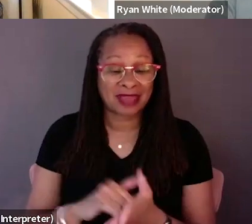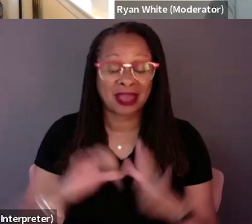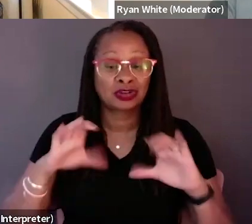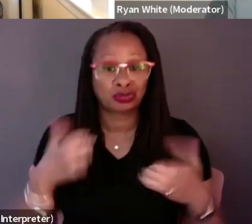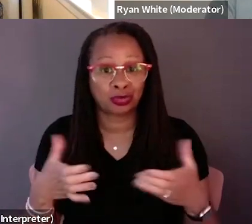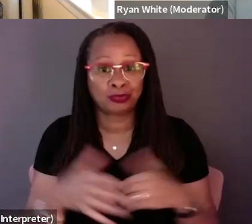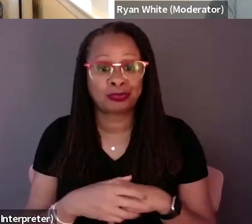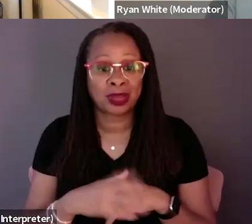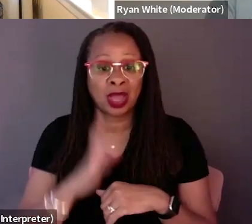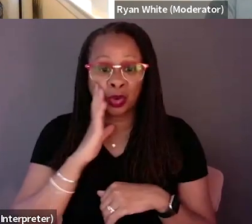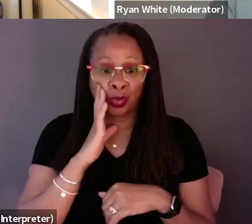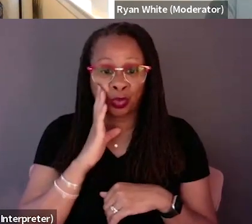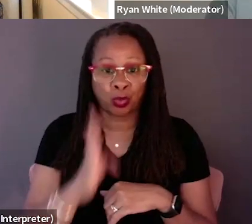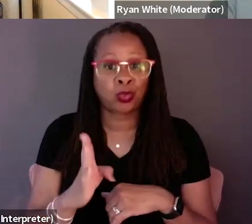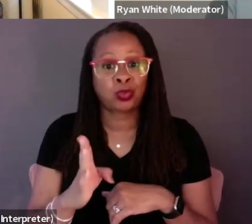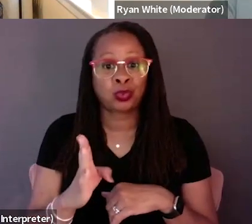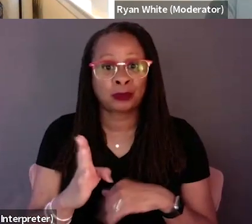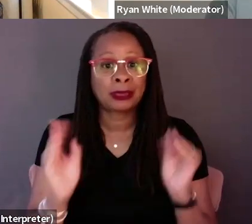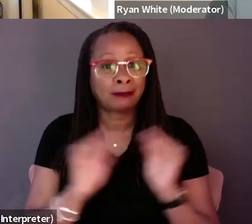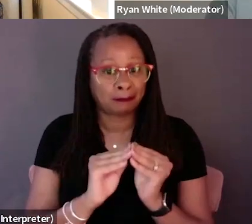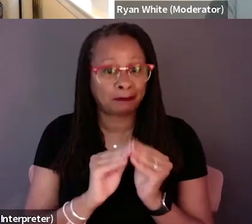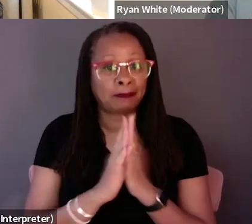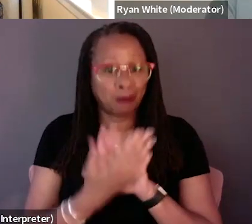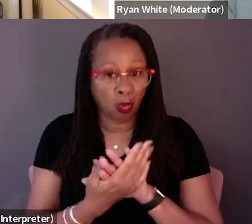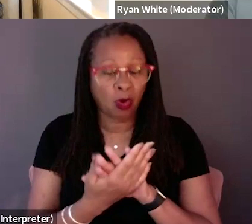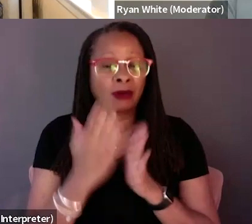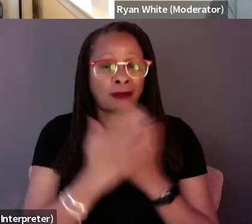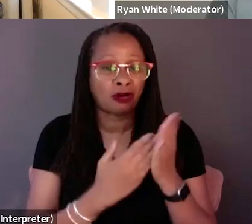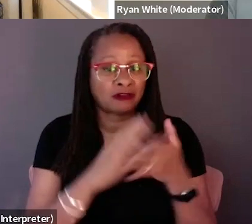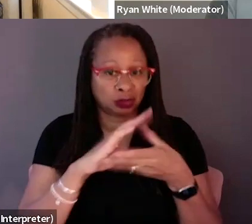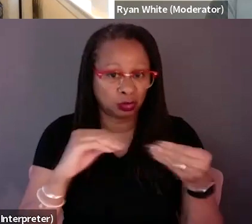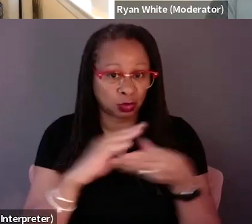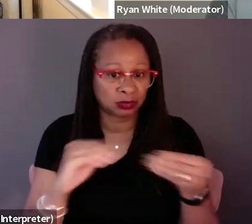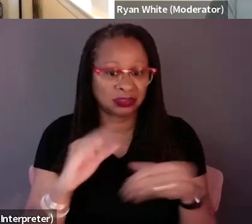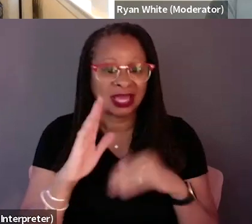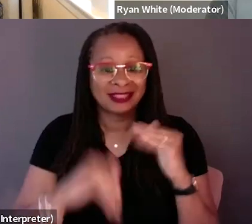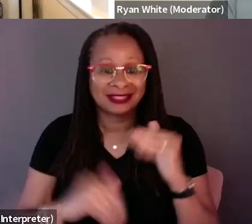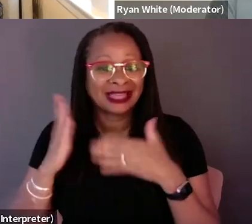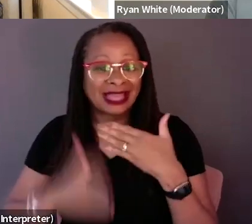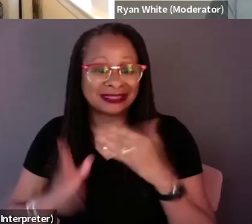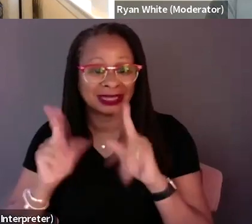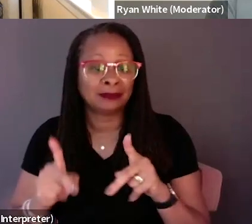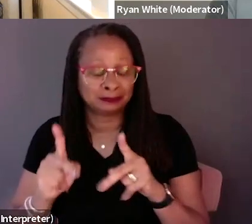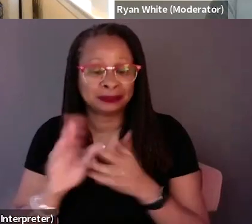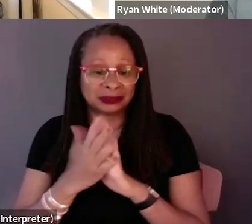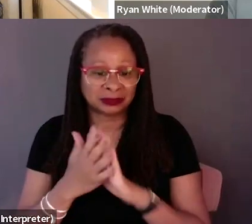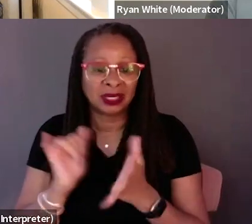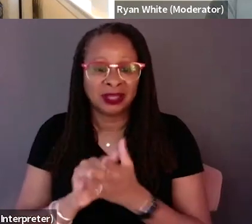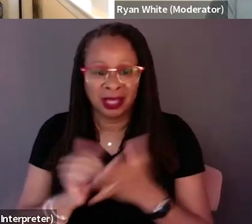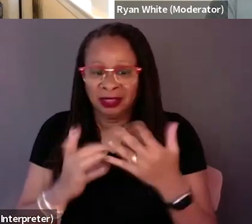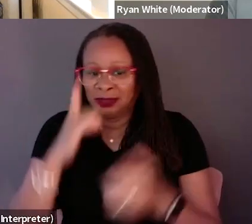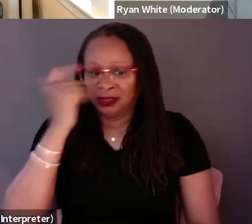that group would be more a part of our story than they ended up being.